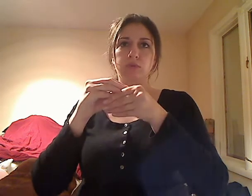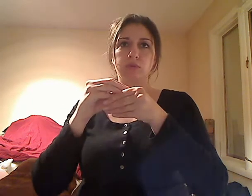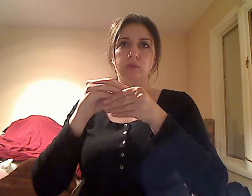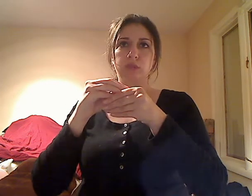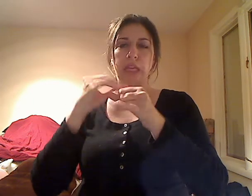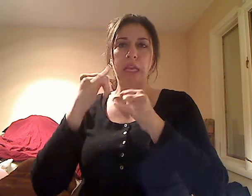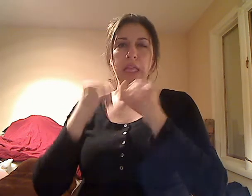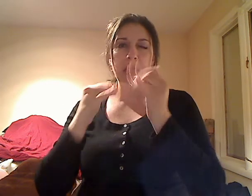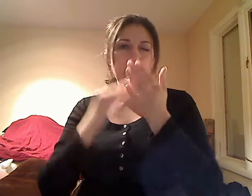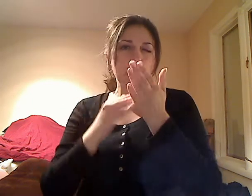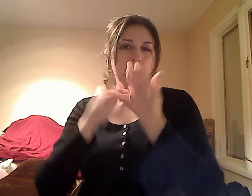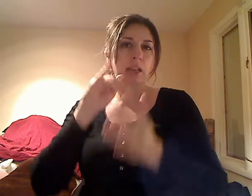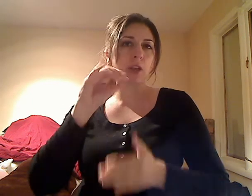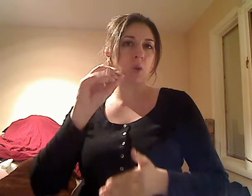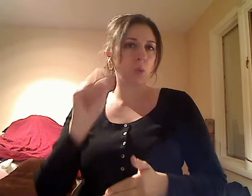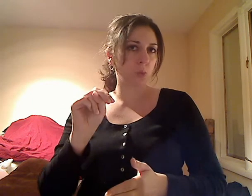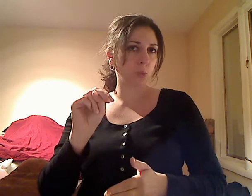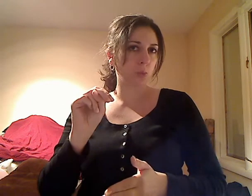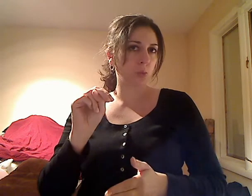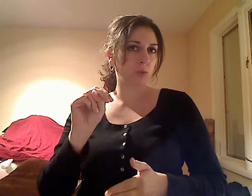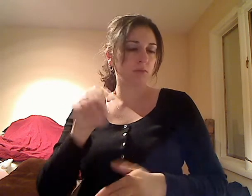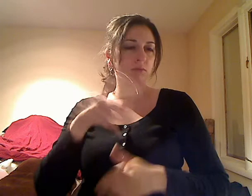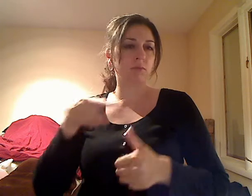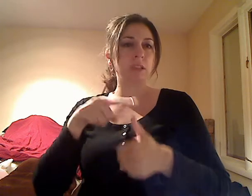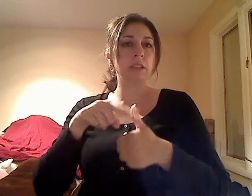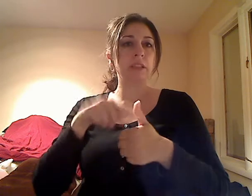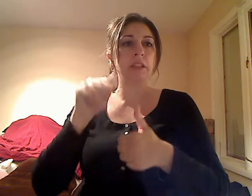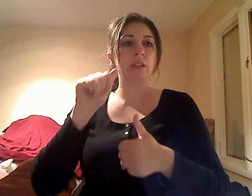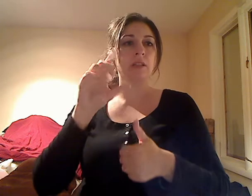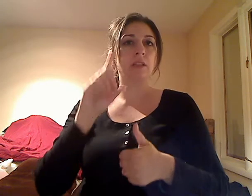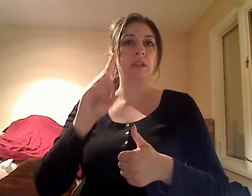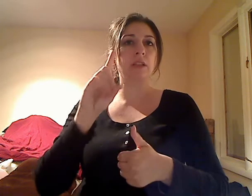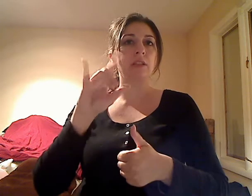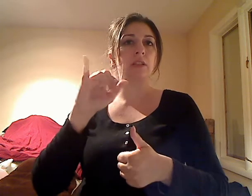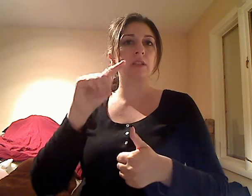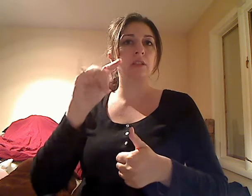Addition, fraction, and division.